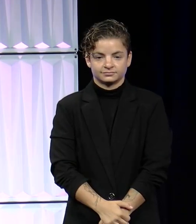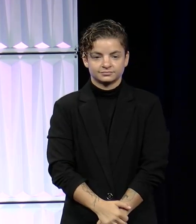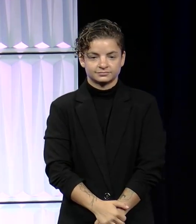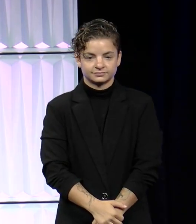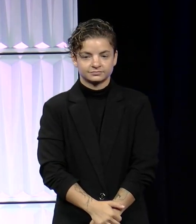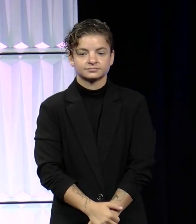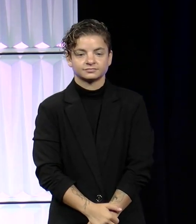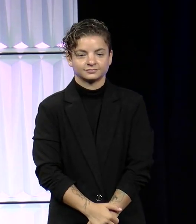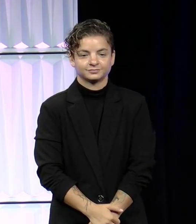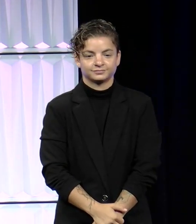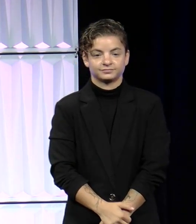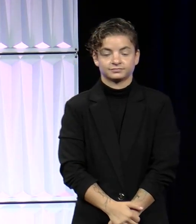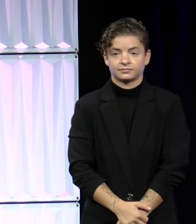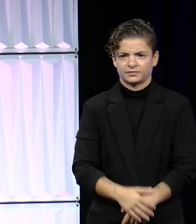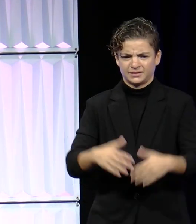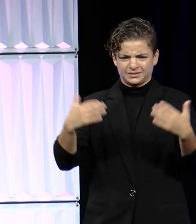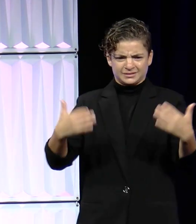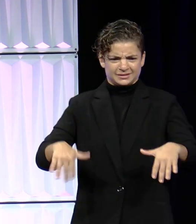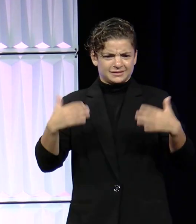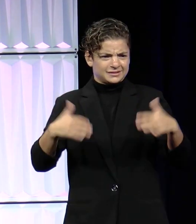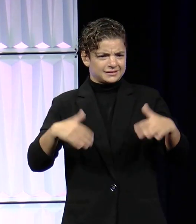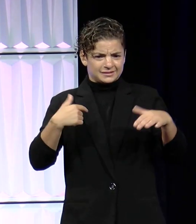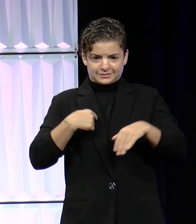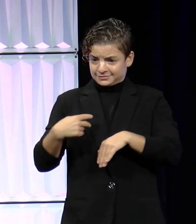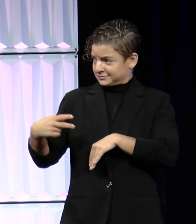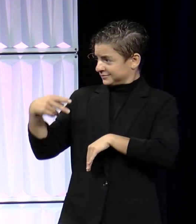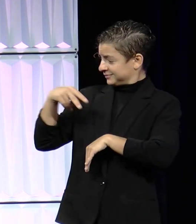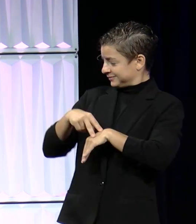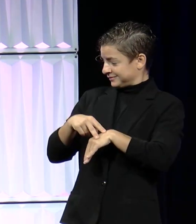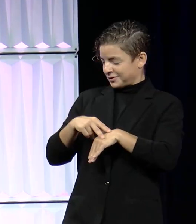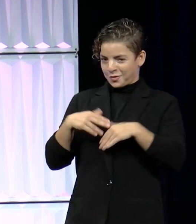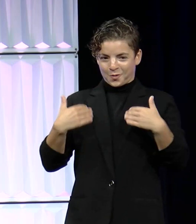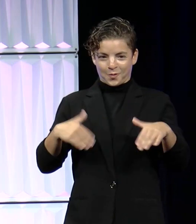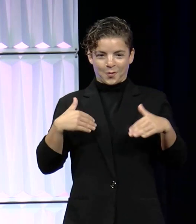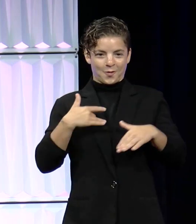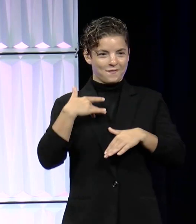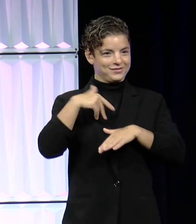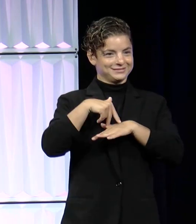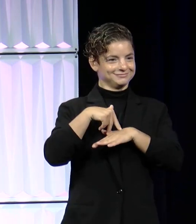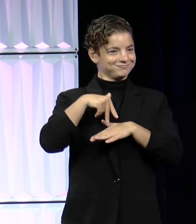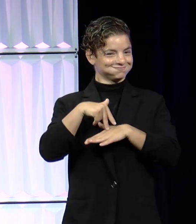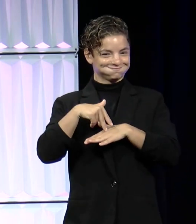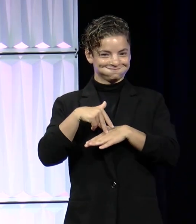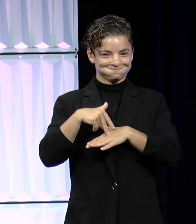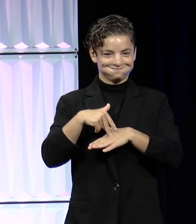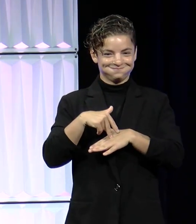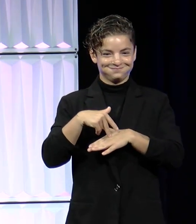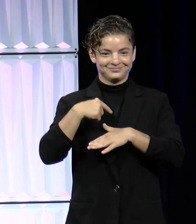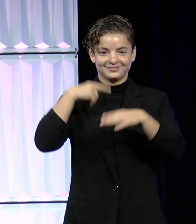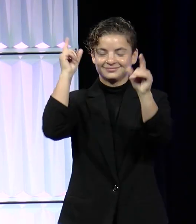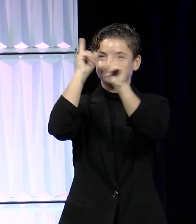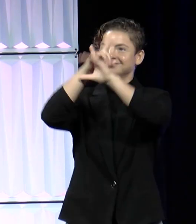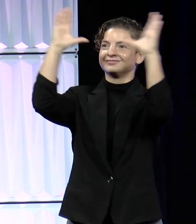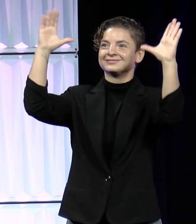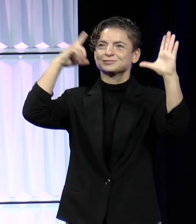Y'all, there is a box to stand on up here. This is a dream come true. Thank you, Sandra.